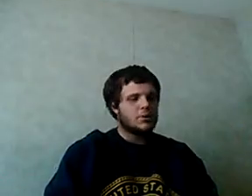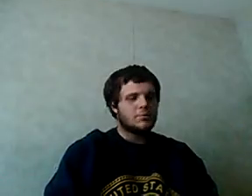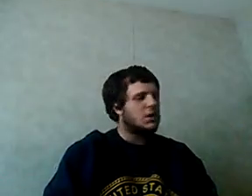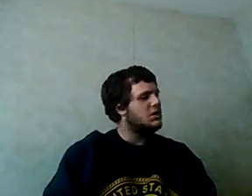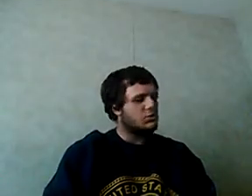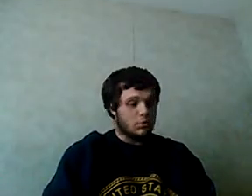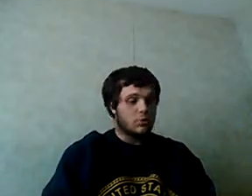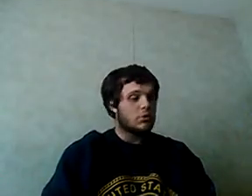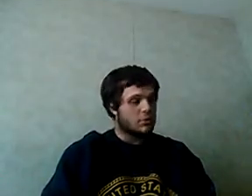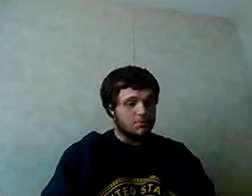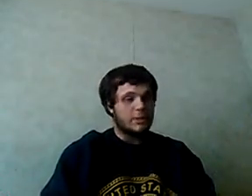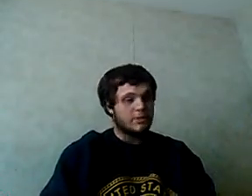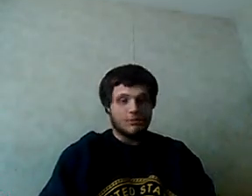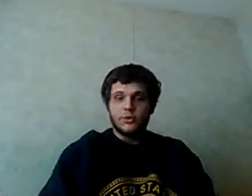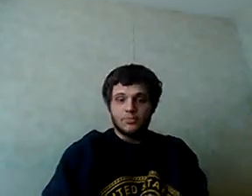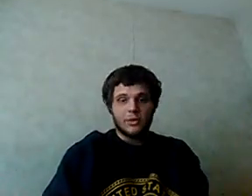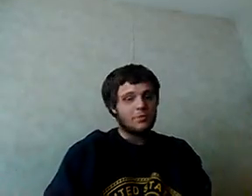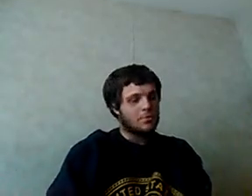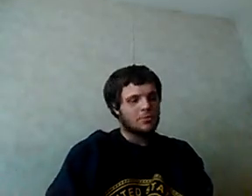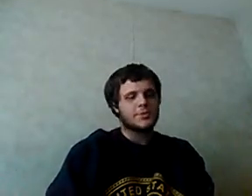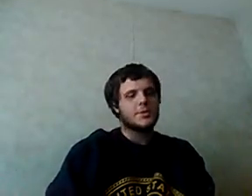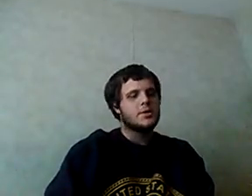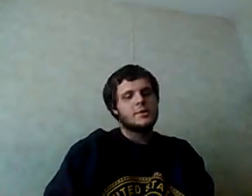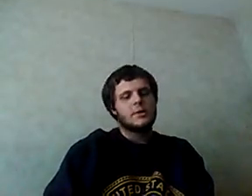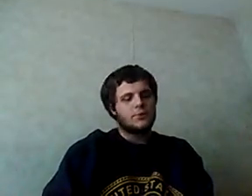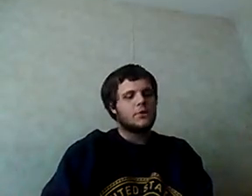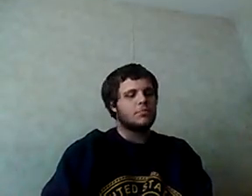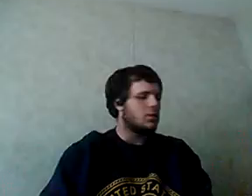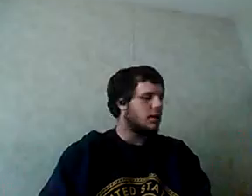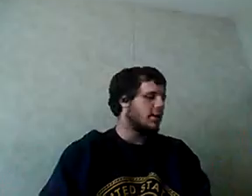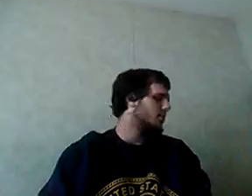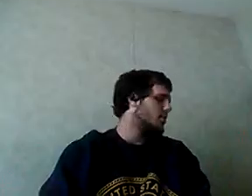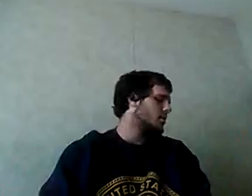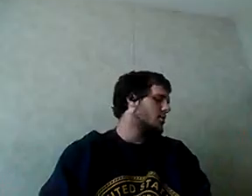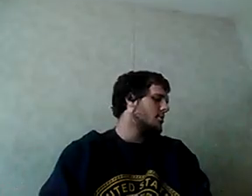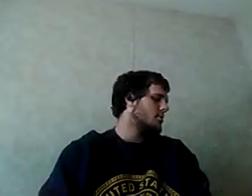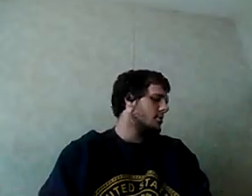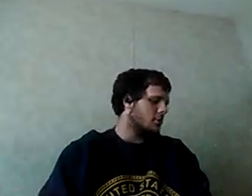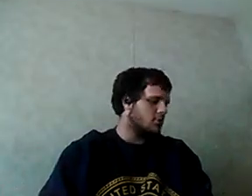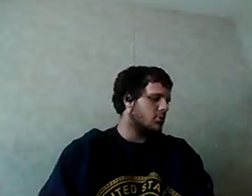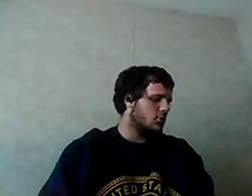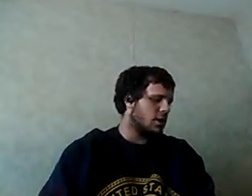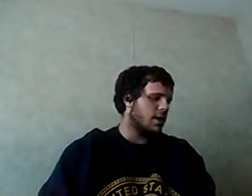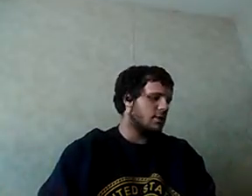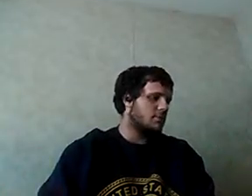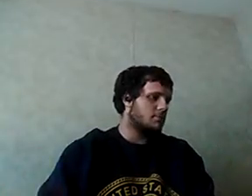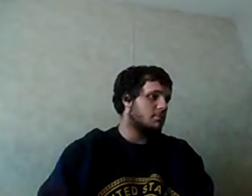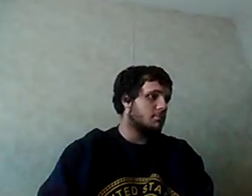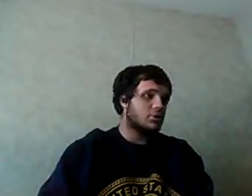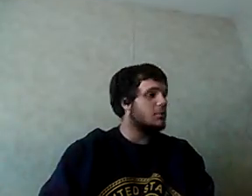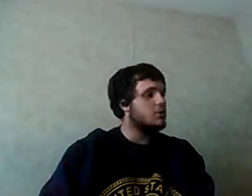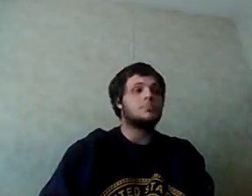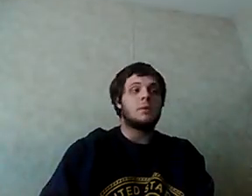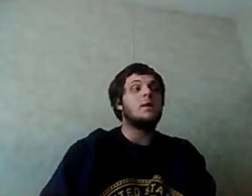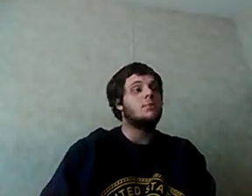pretty much we're going to compare free to play with members. In free to play, you can pretty much buy